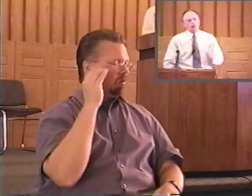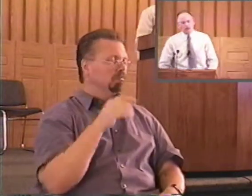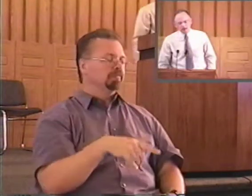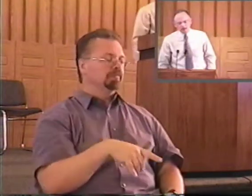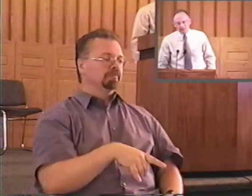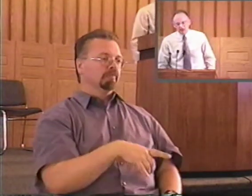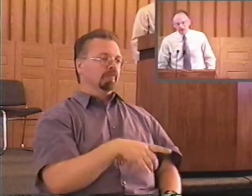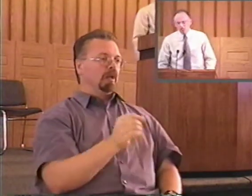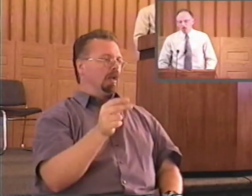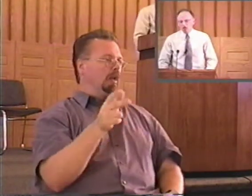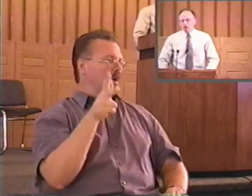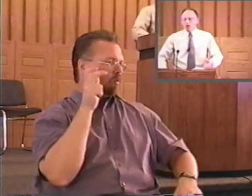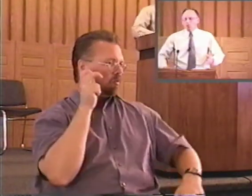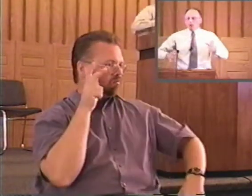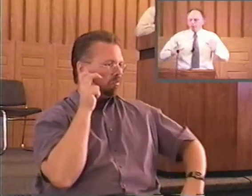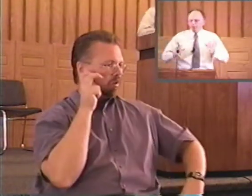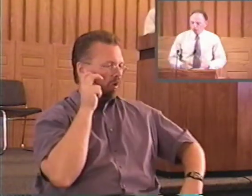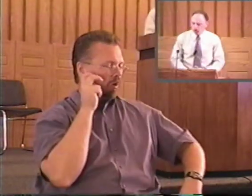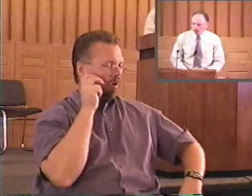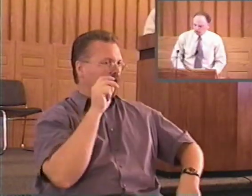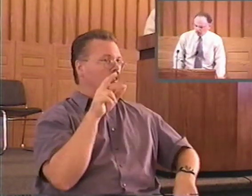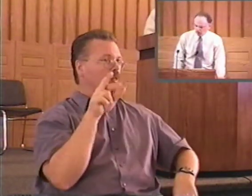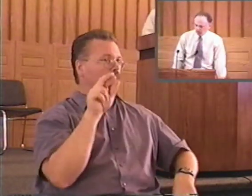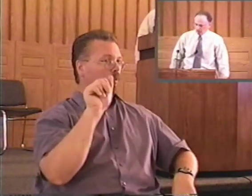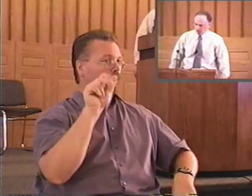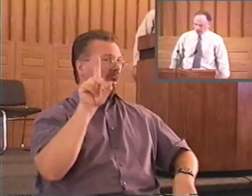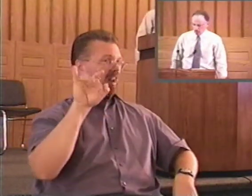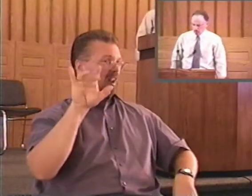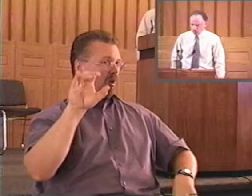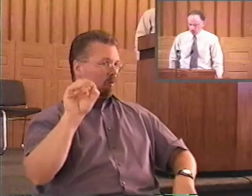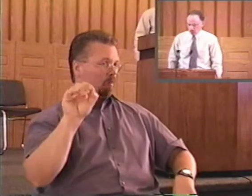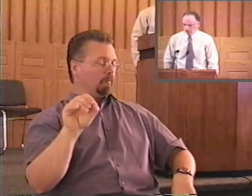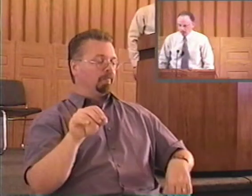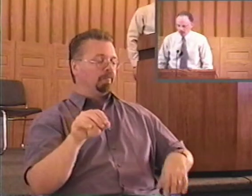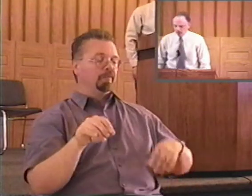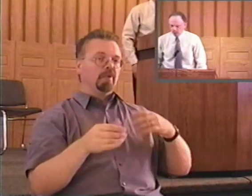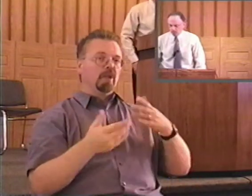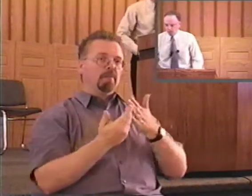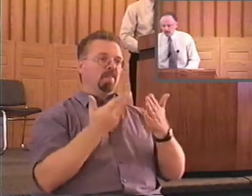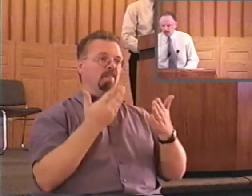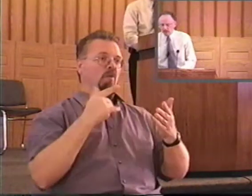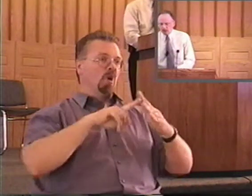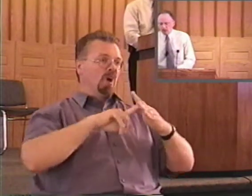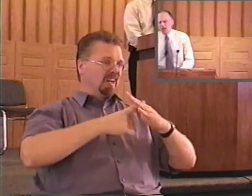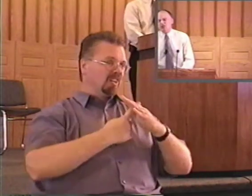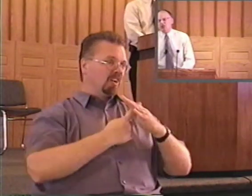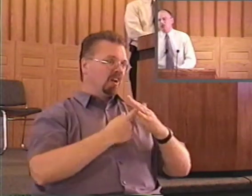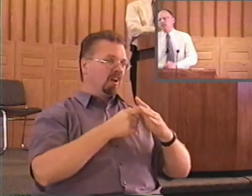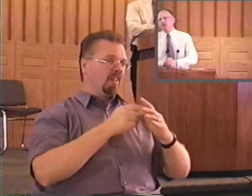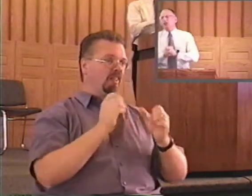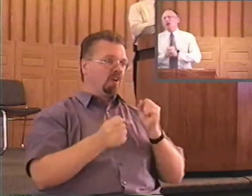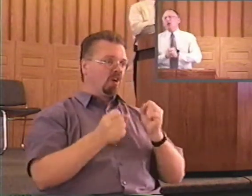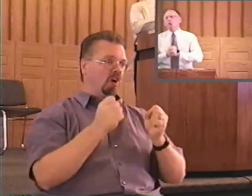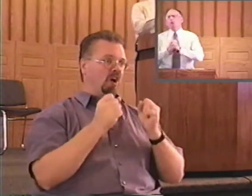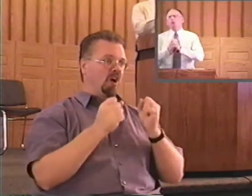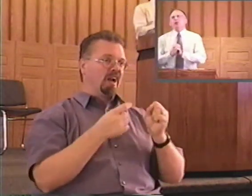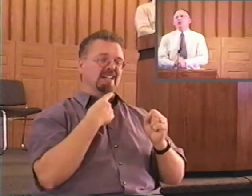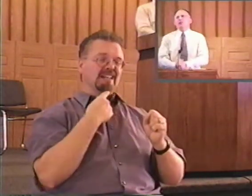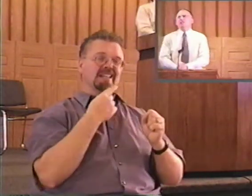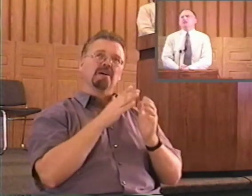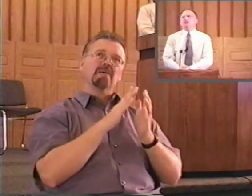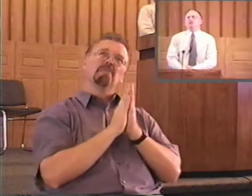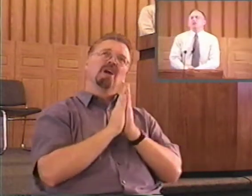once distinctly, before I started in my car, praying to God and saying,